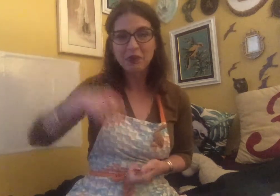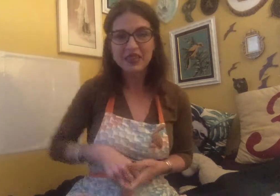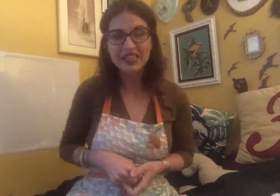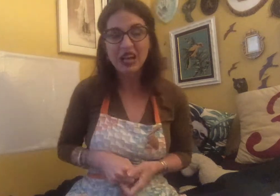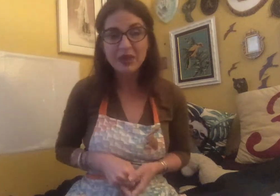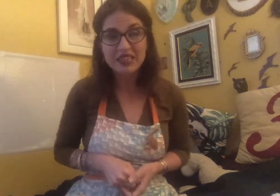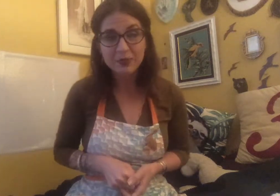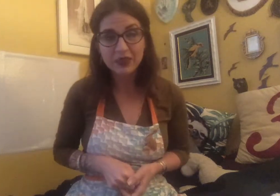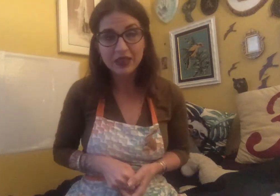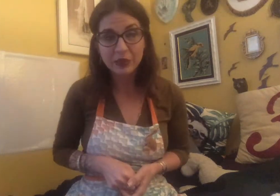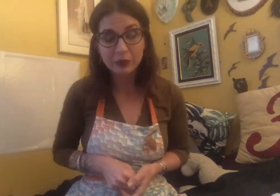the comments below.